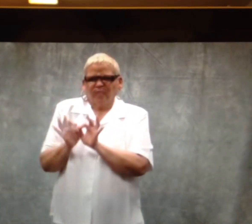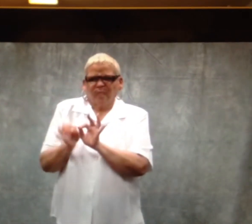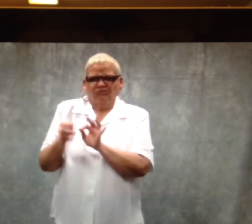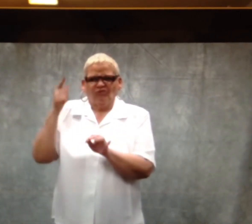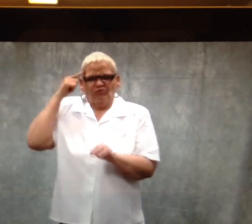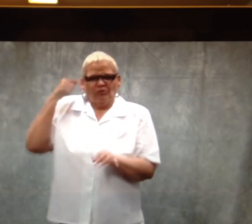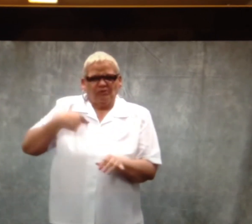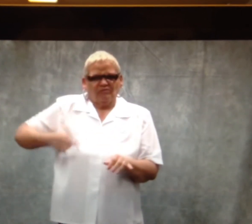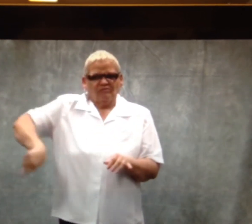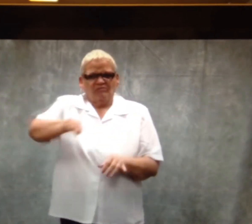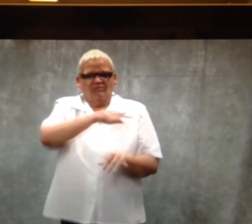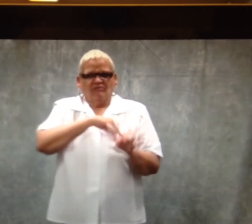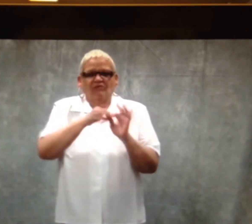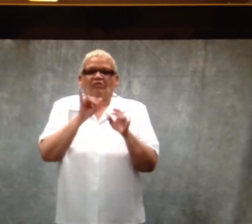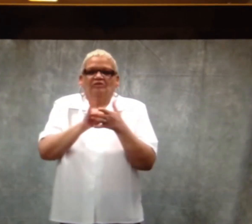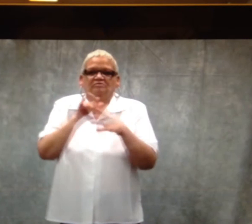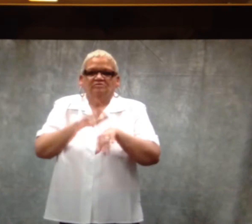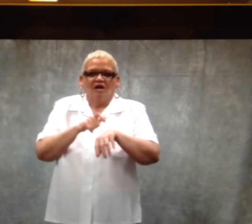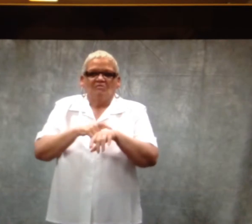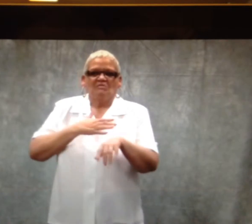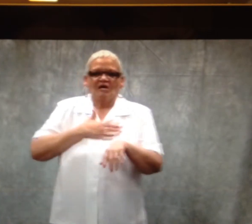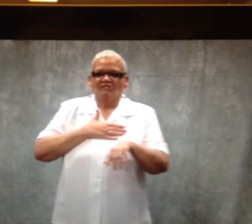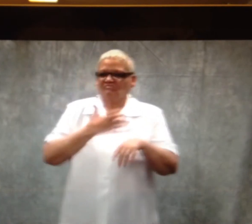hearing? Very interactive.